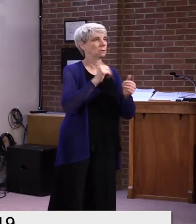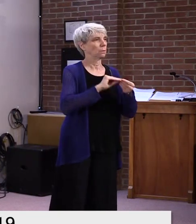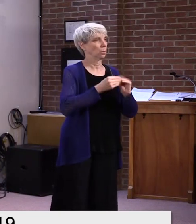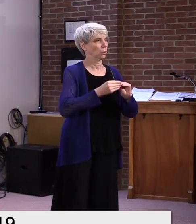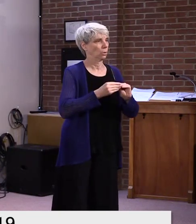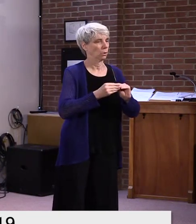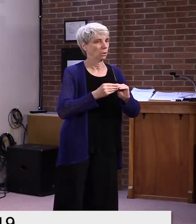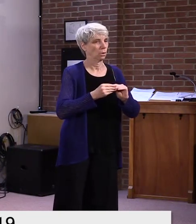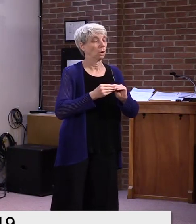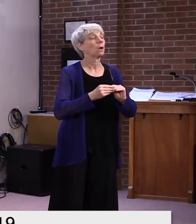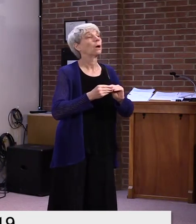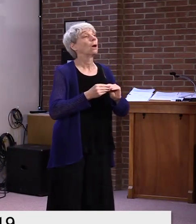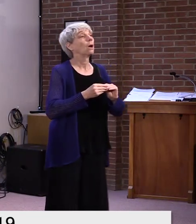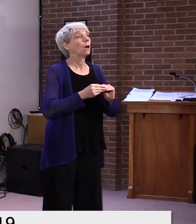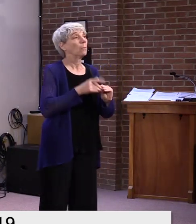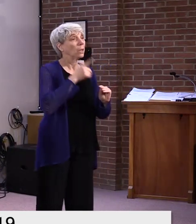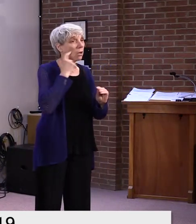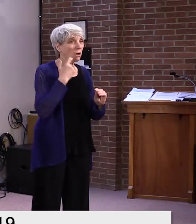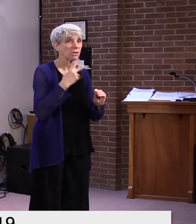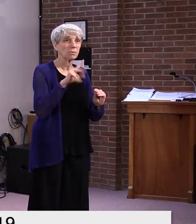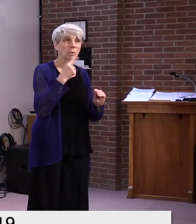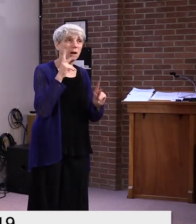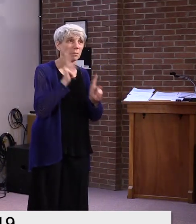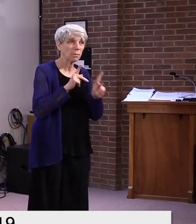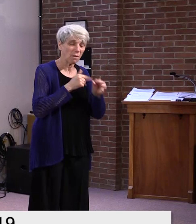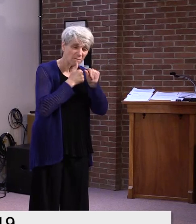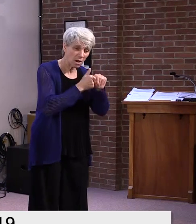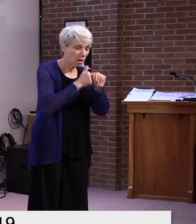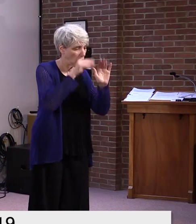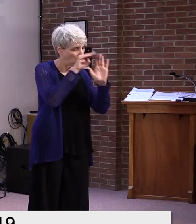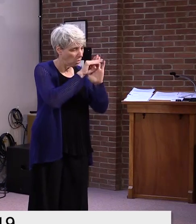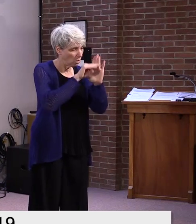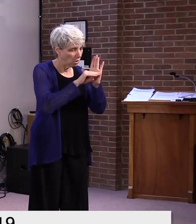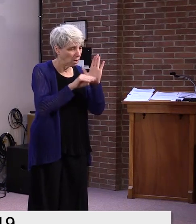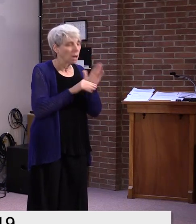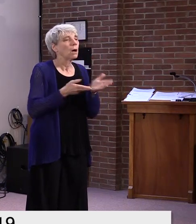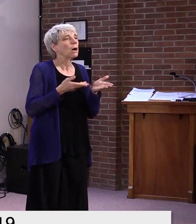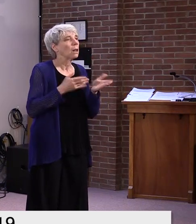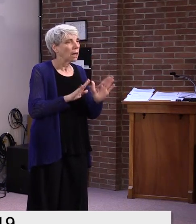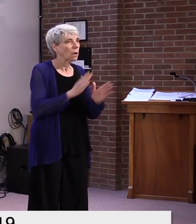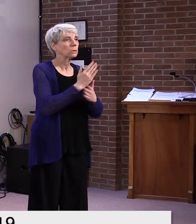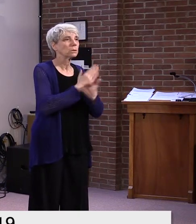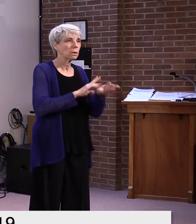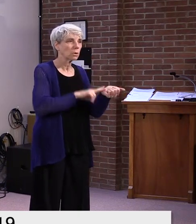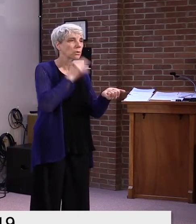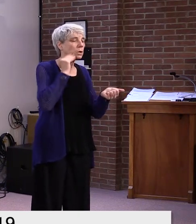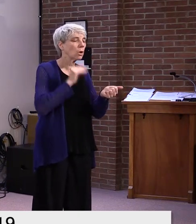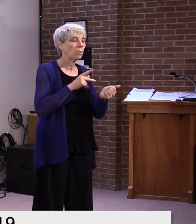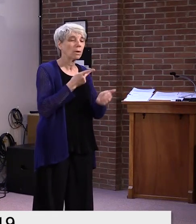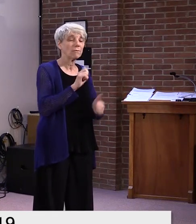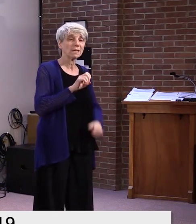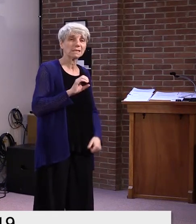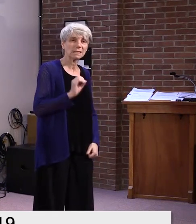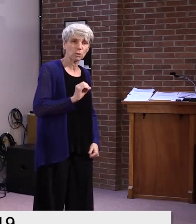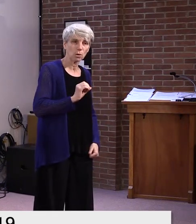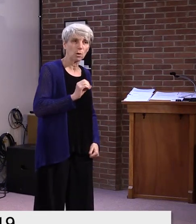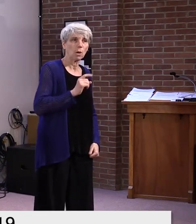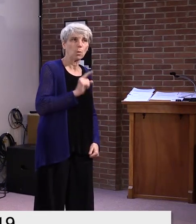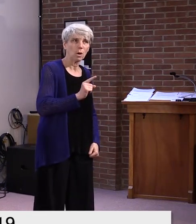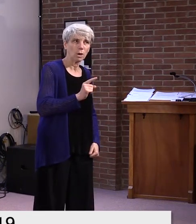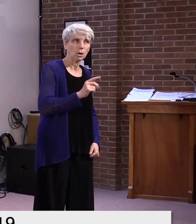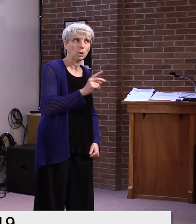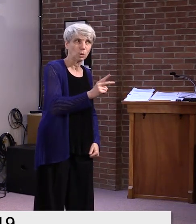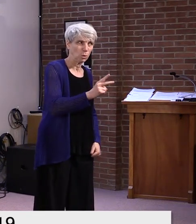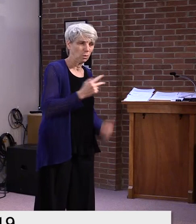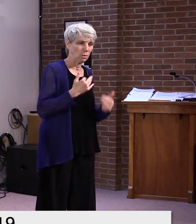helped move long-term care facilities through the various phases. As of August 20th, we have